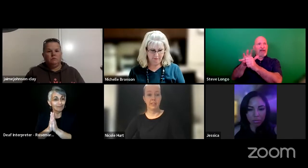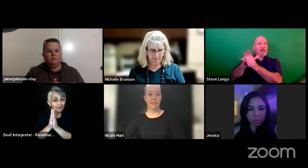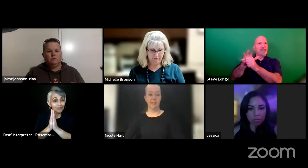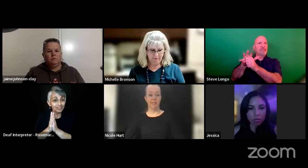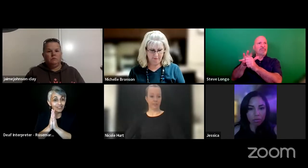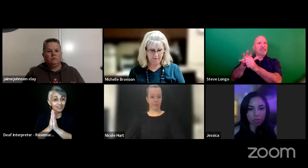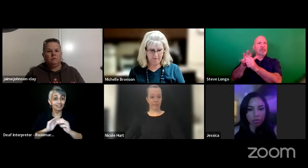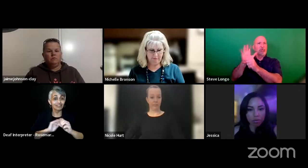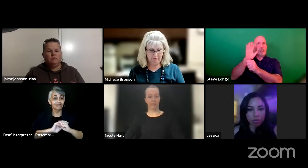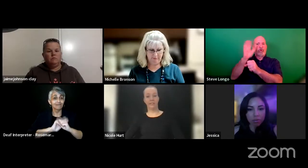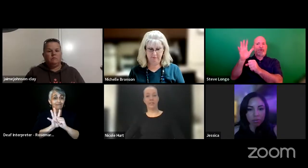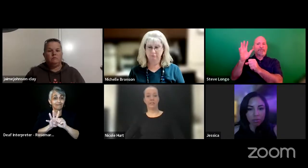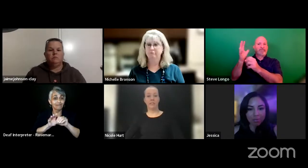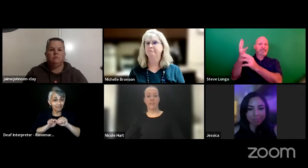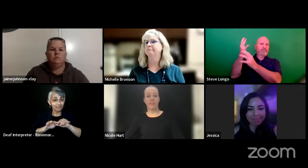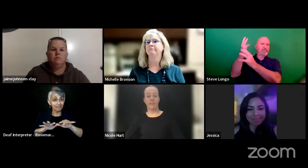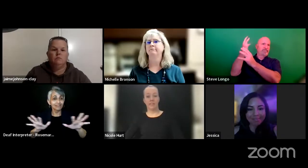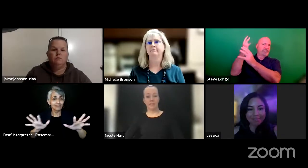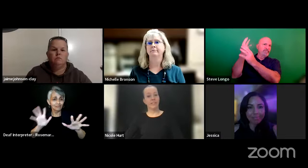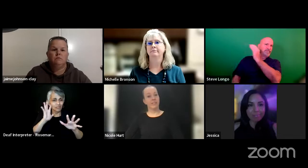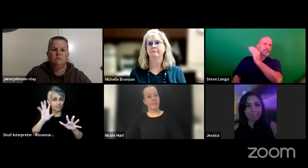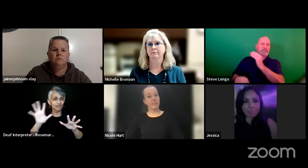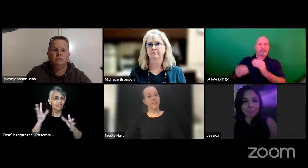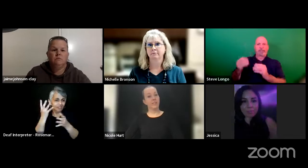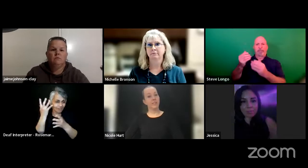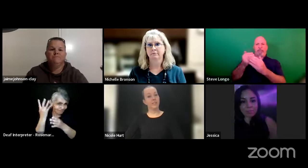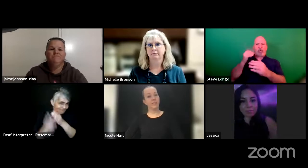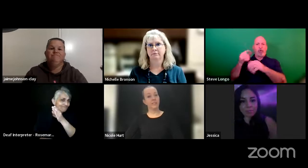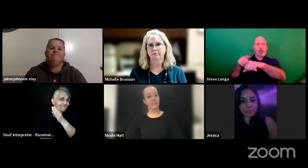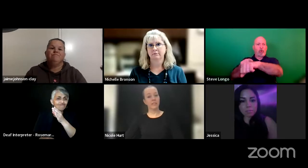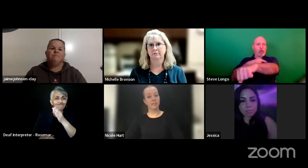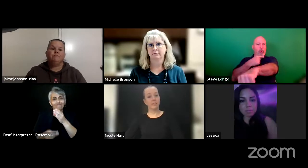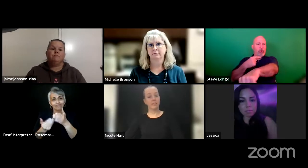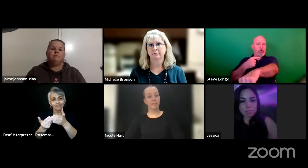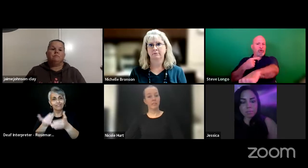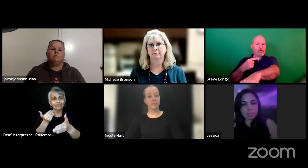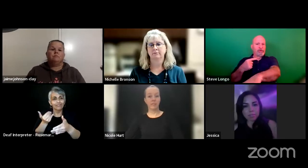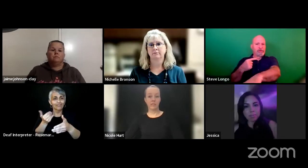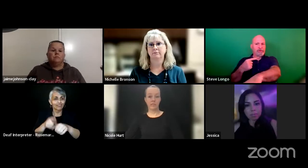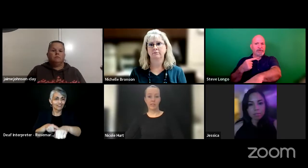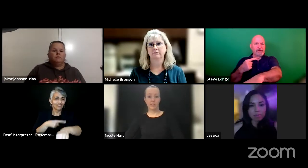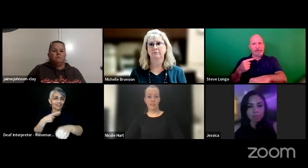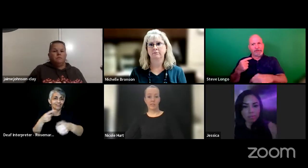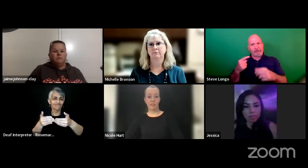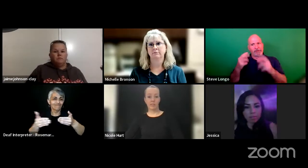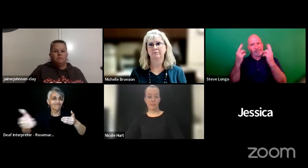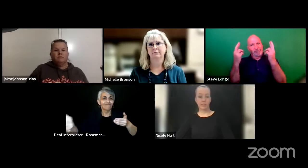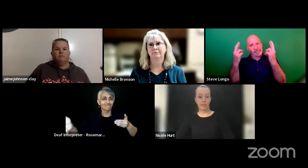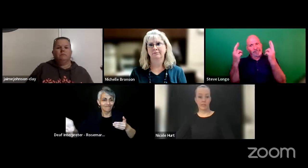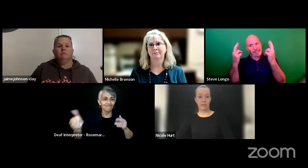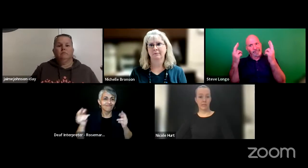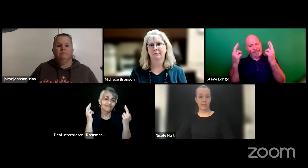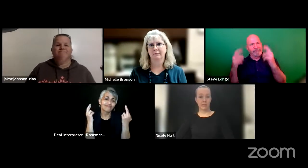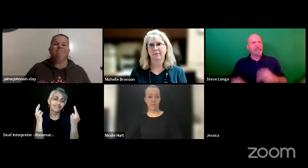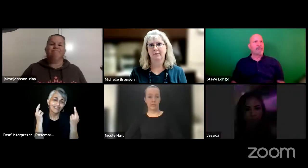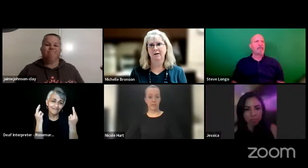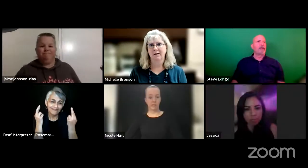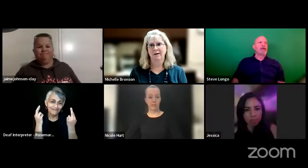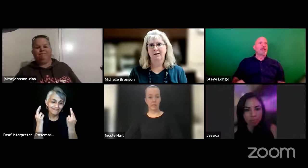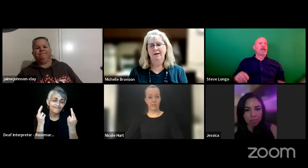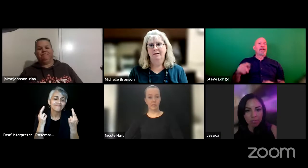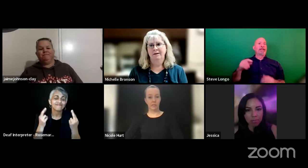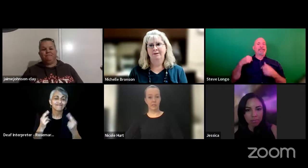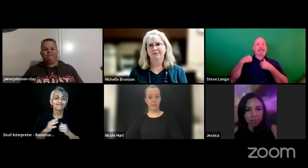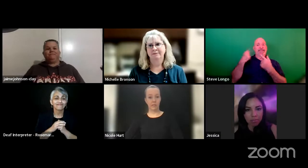As we start 2022, I pray that the pandemic will come to its